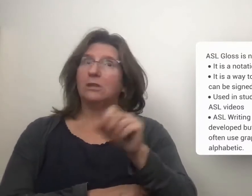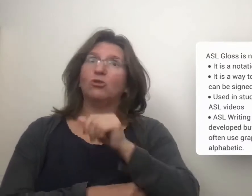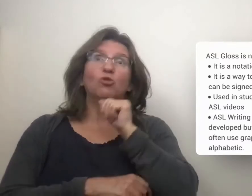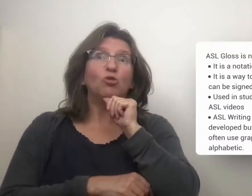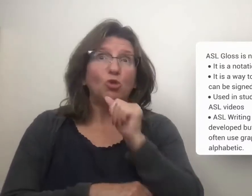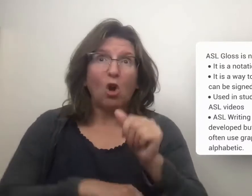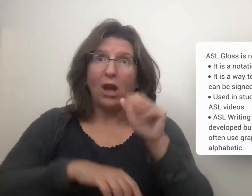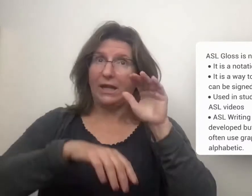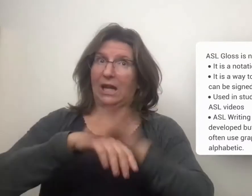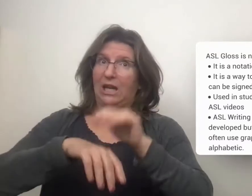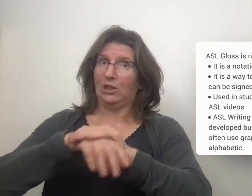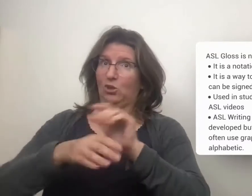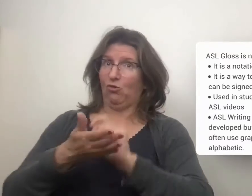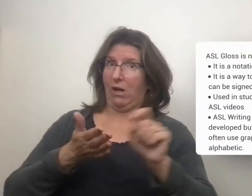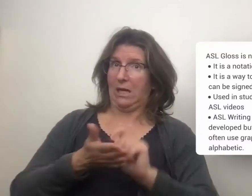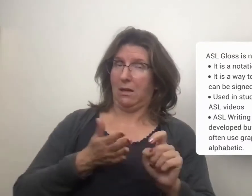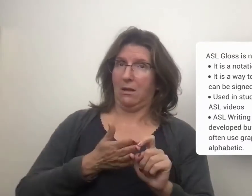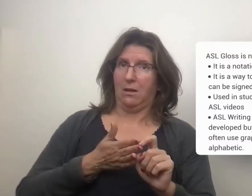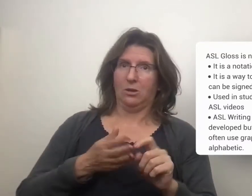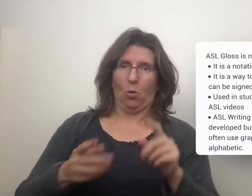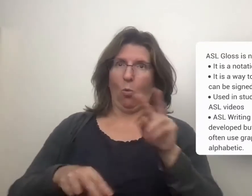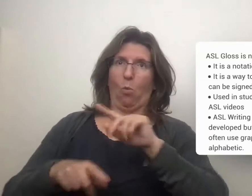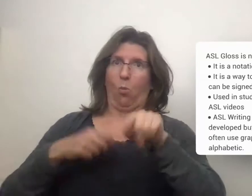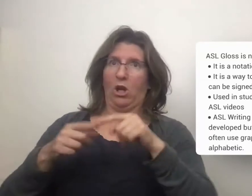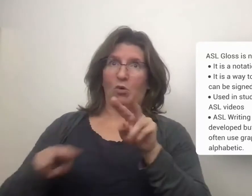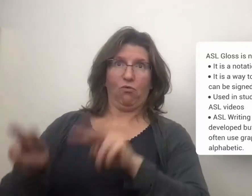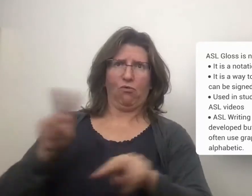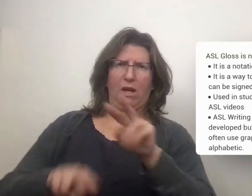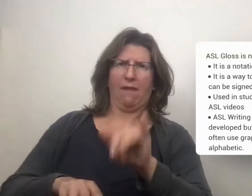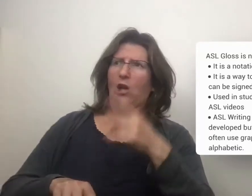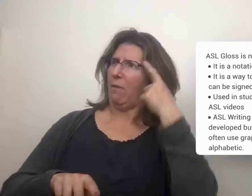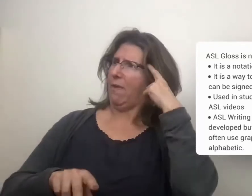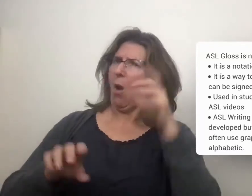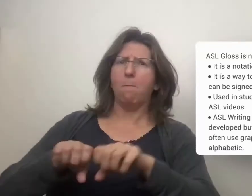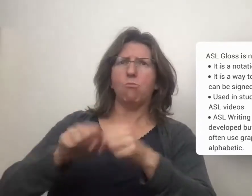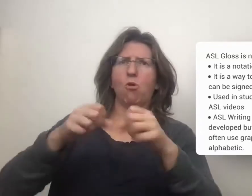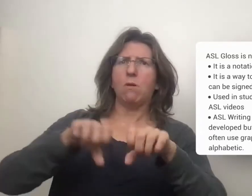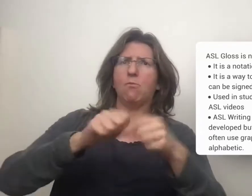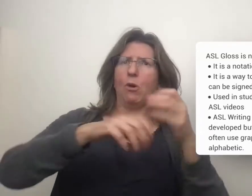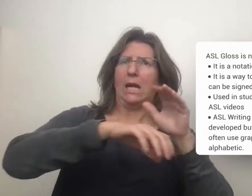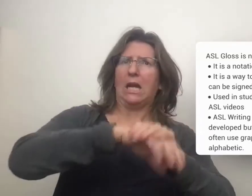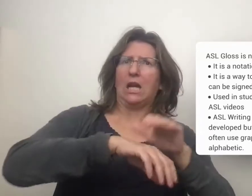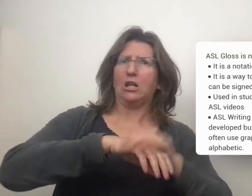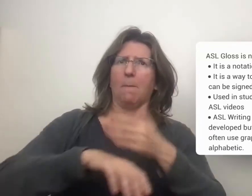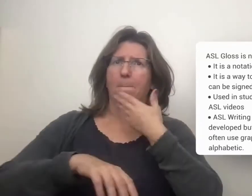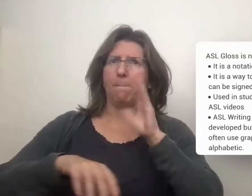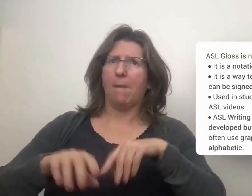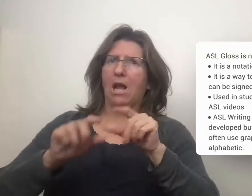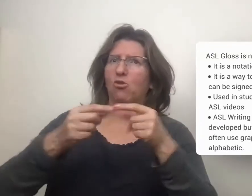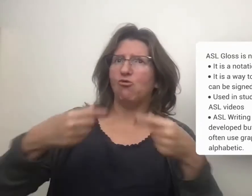But at the same time, ASL Gloss is not how one would write English, obviously.